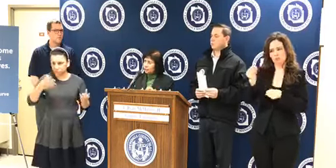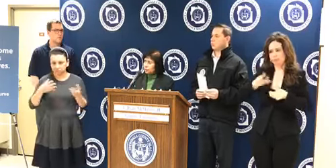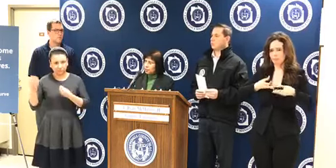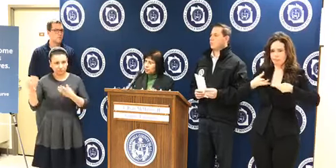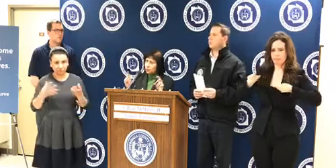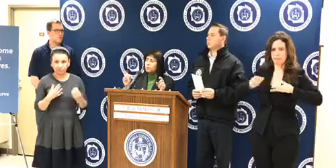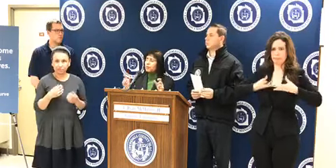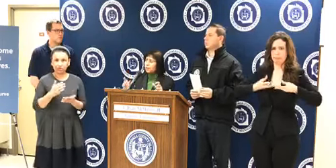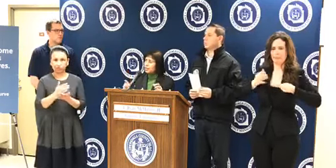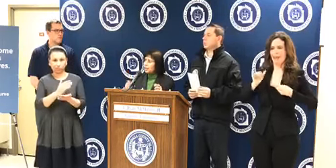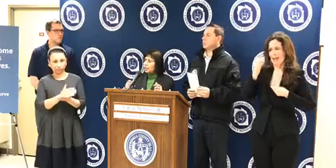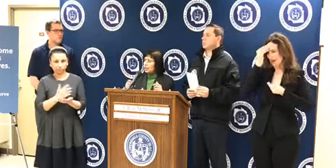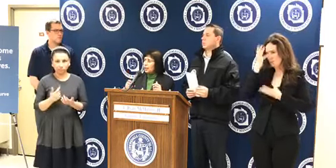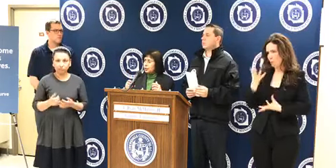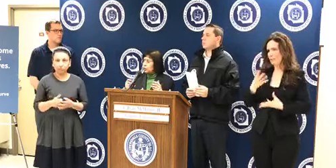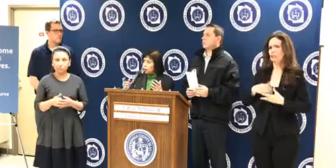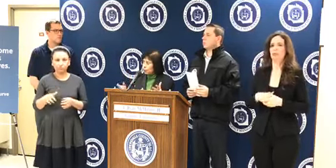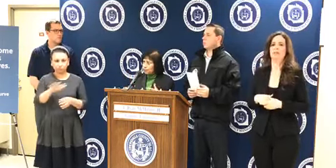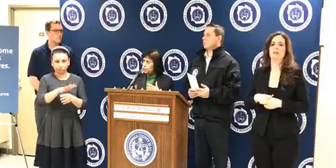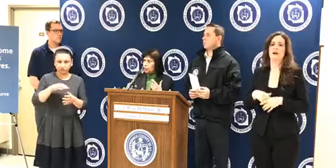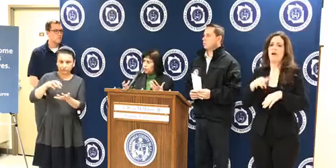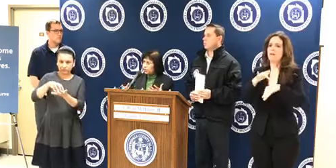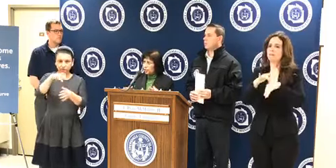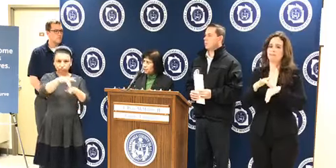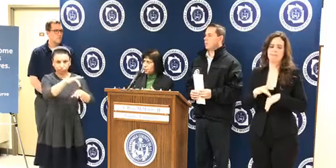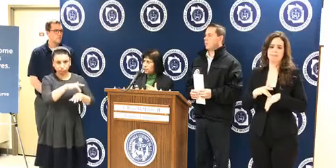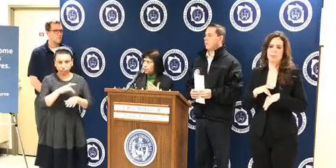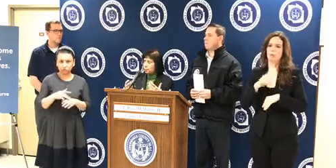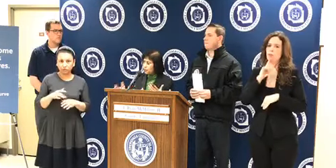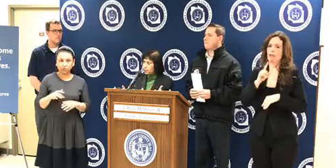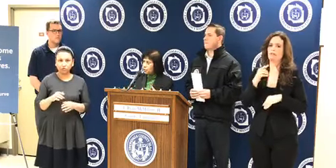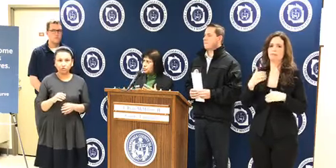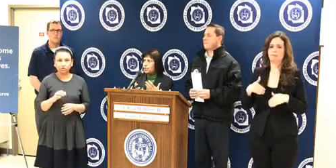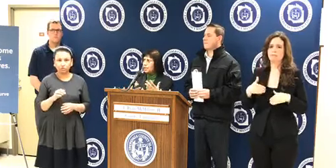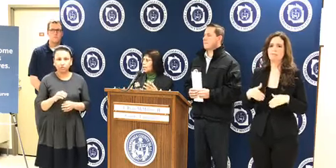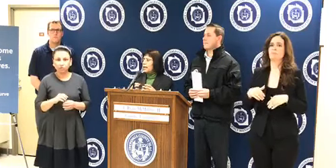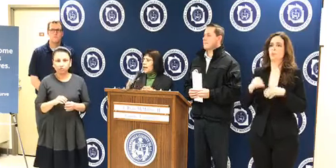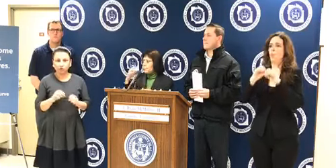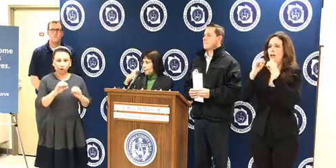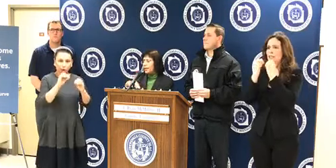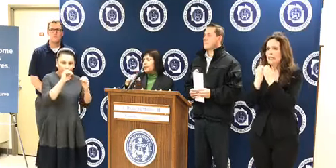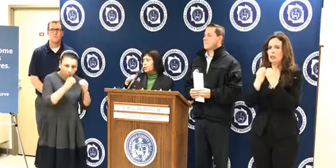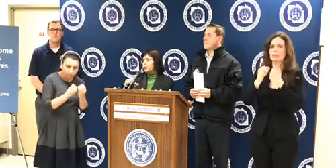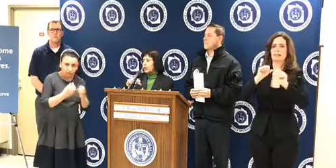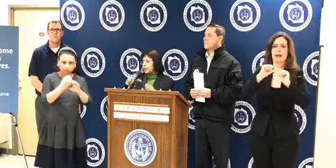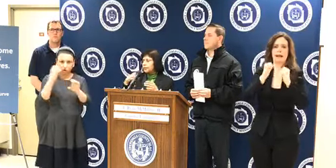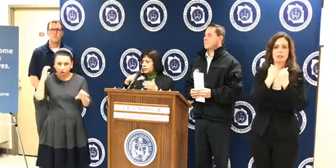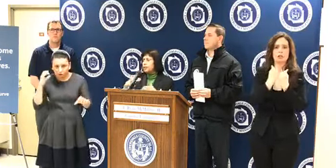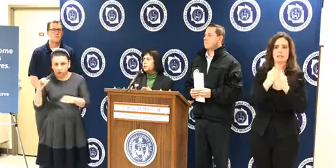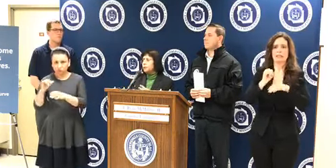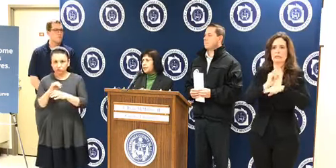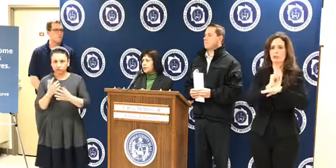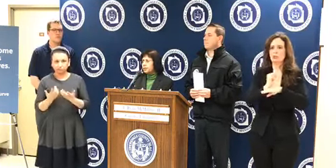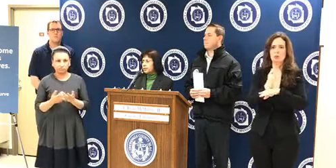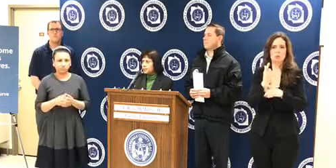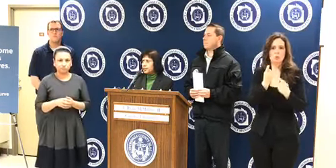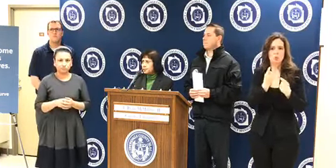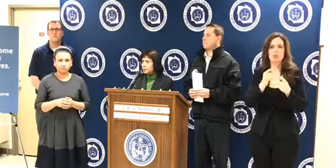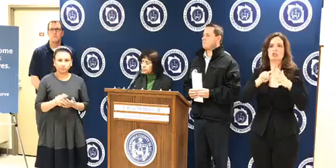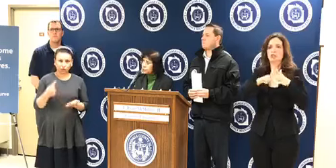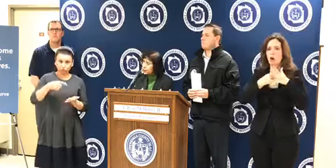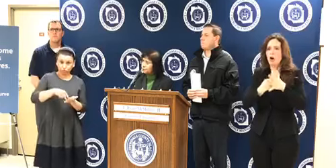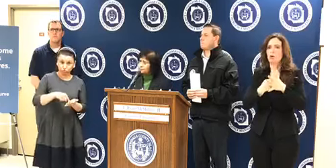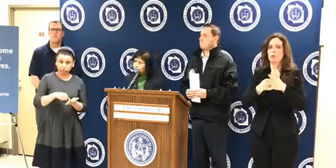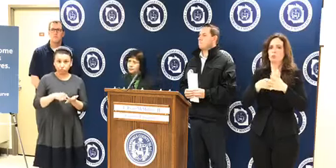getting the information from different corporations, organizations, the bus industry, and then you kind of start to complete that